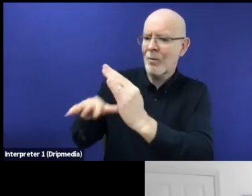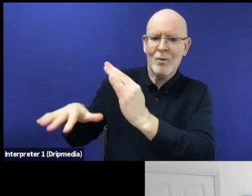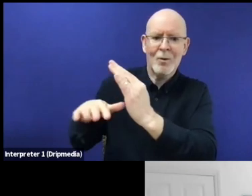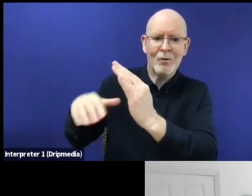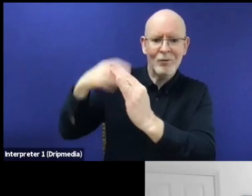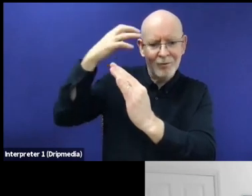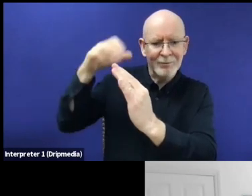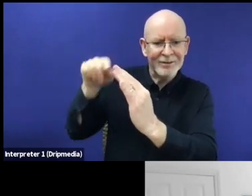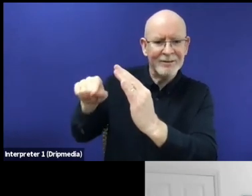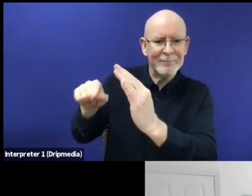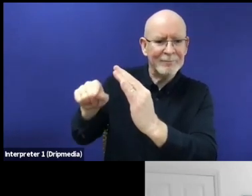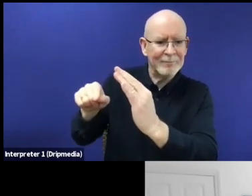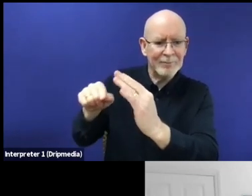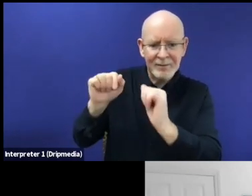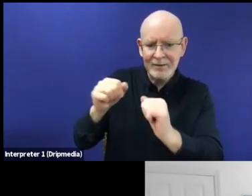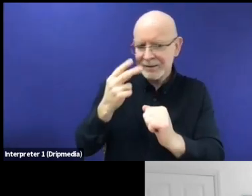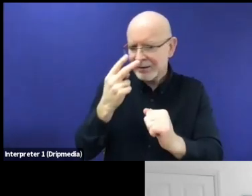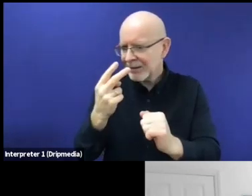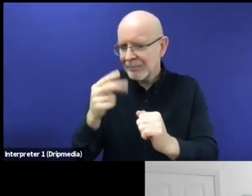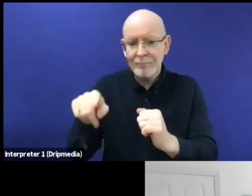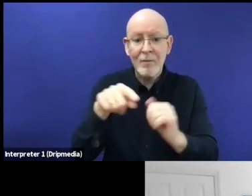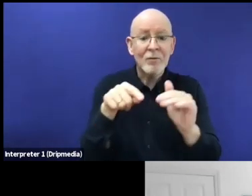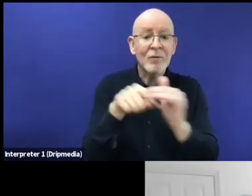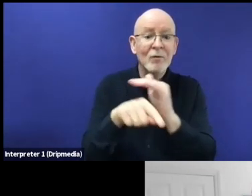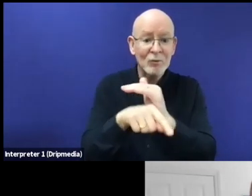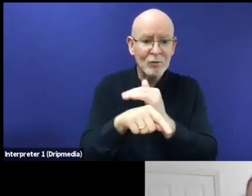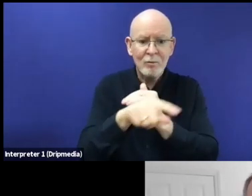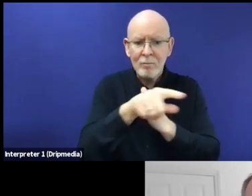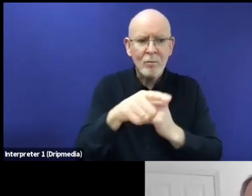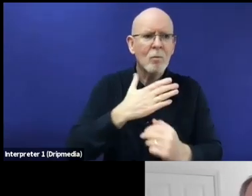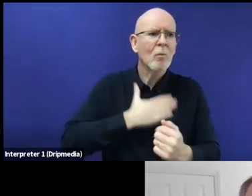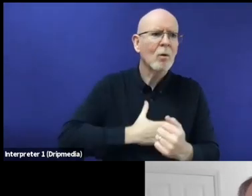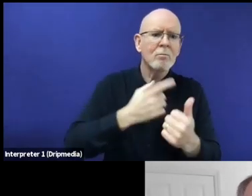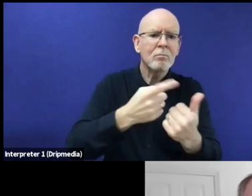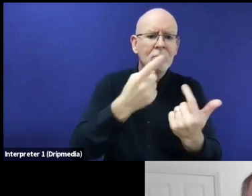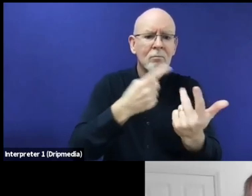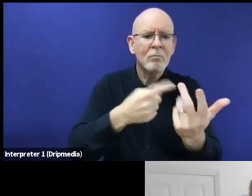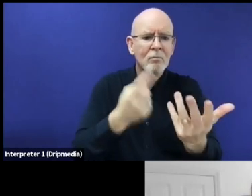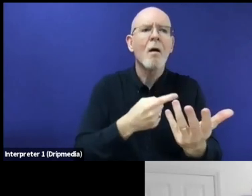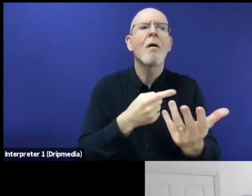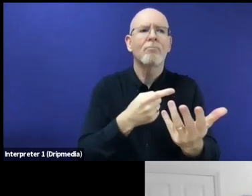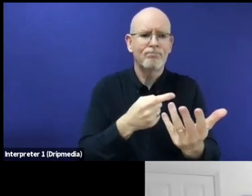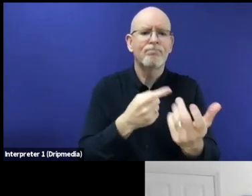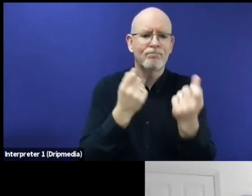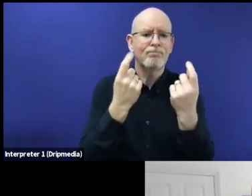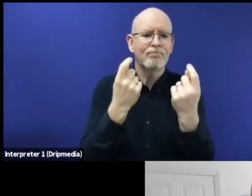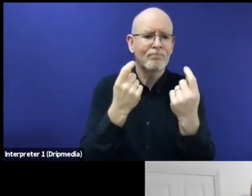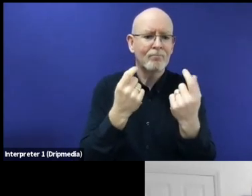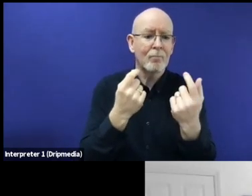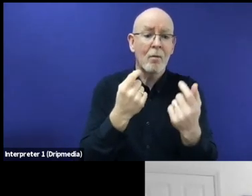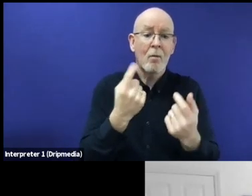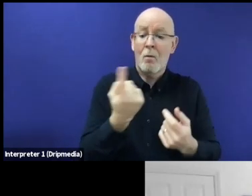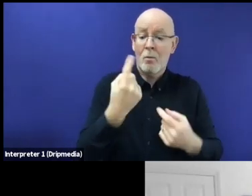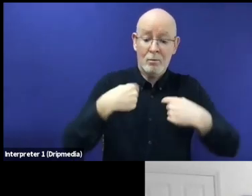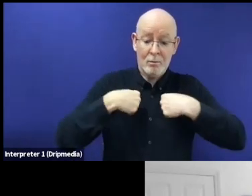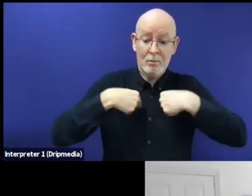both not just by UNHCR itself, but by the Nigerian authorities as well. And I think UNHCR has been trying